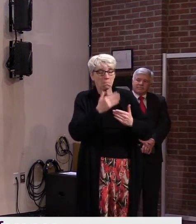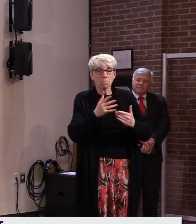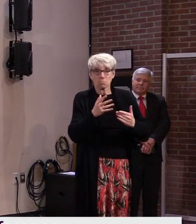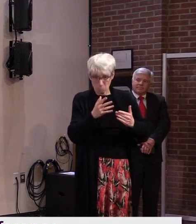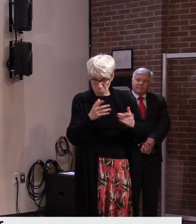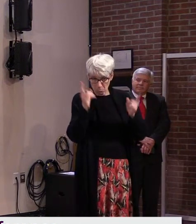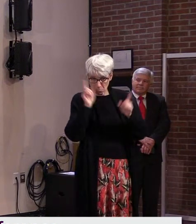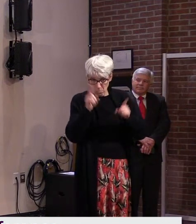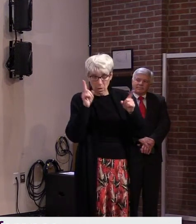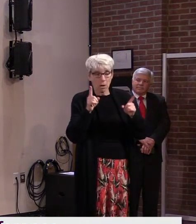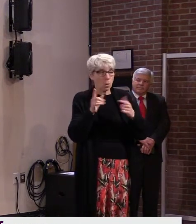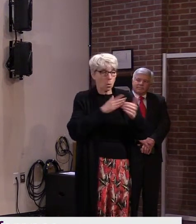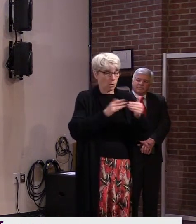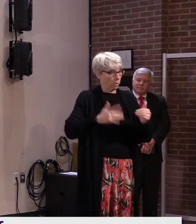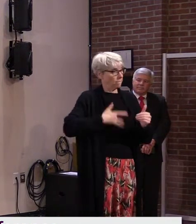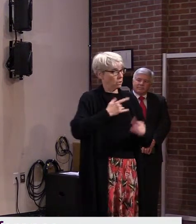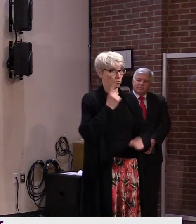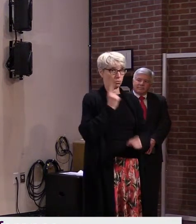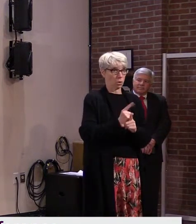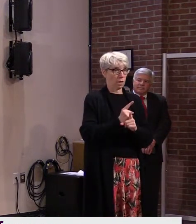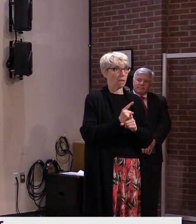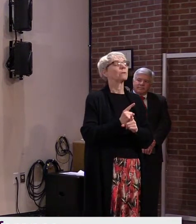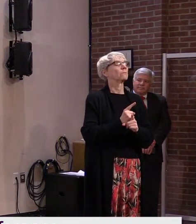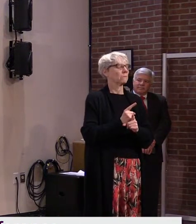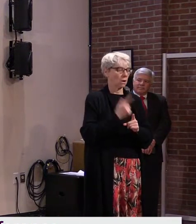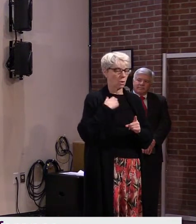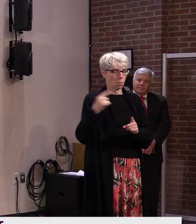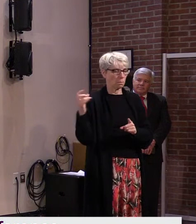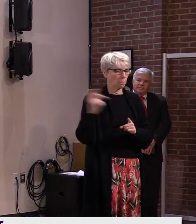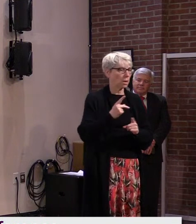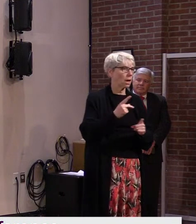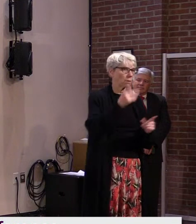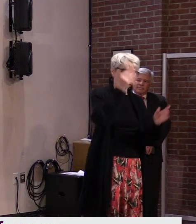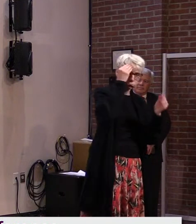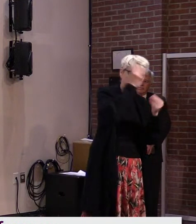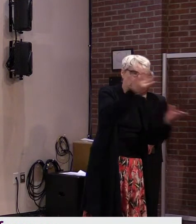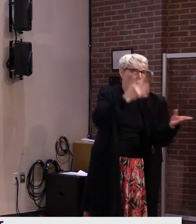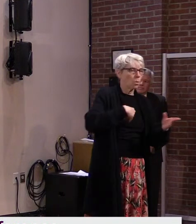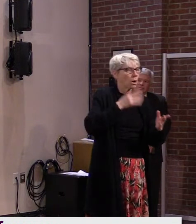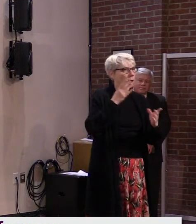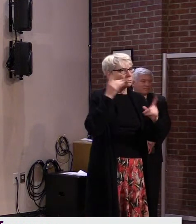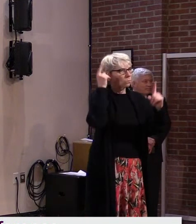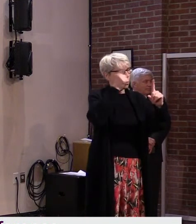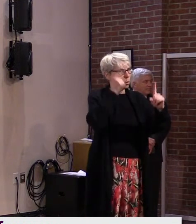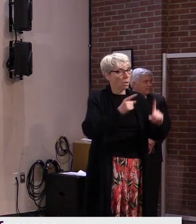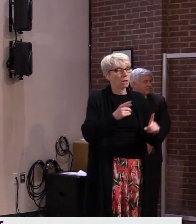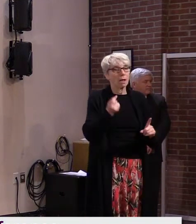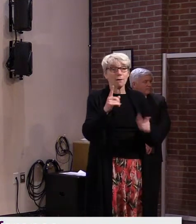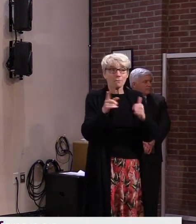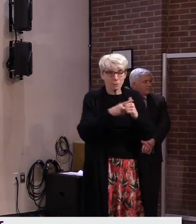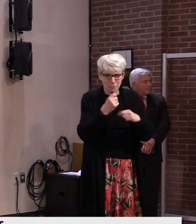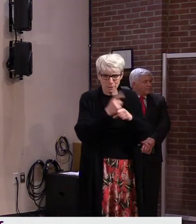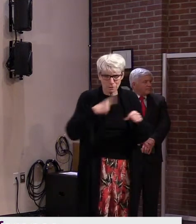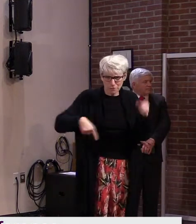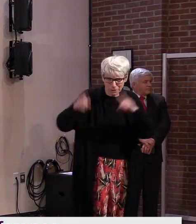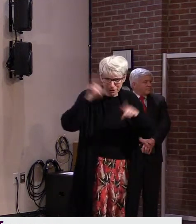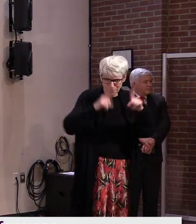propose different initiatives to get us to our common goal. First, we have to get on the same page, make sure that we have the same goals.